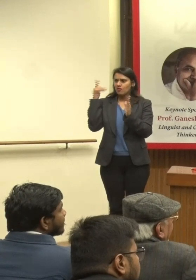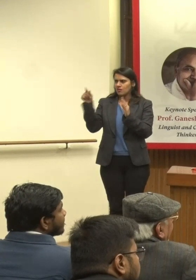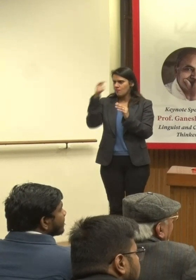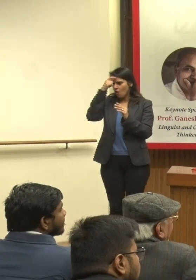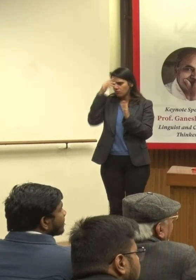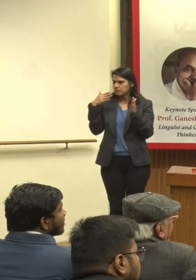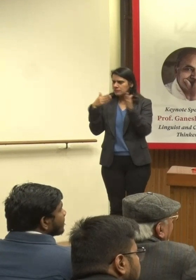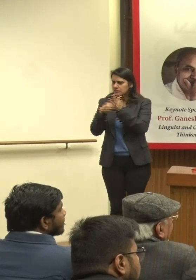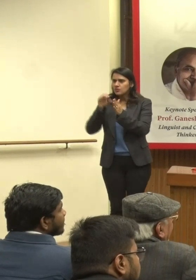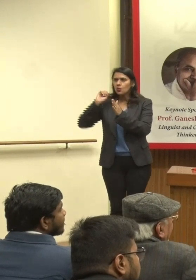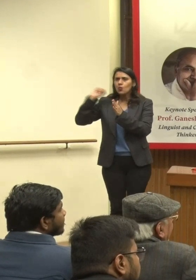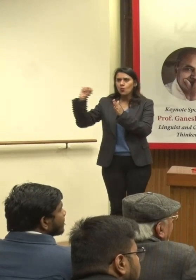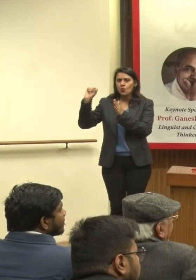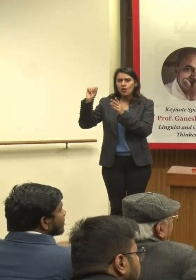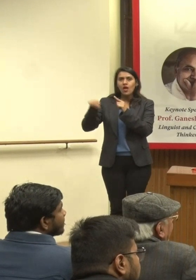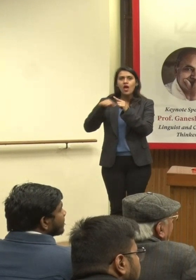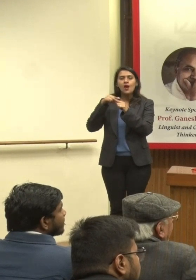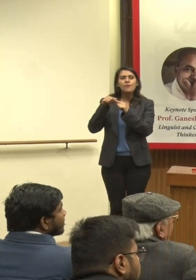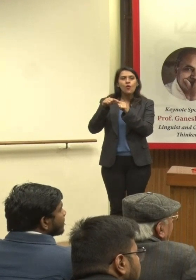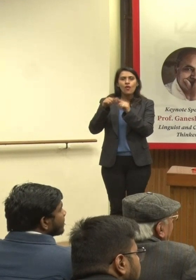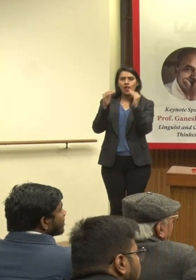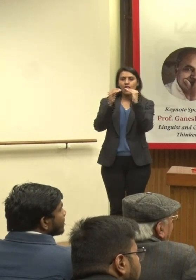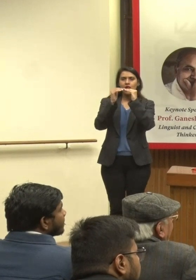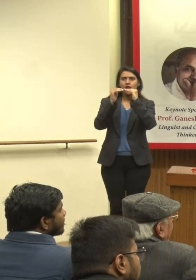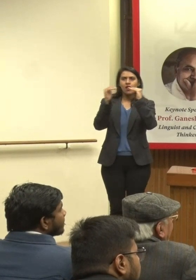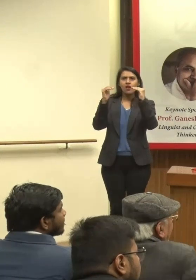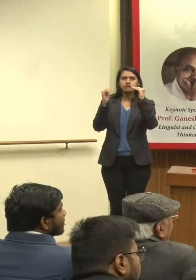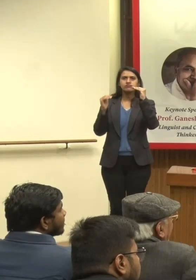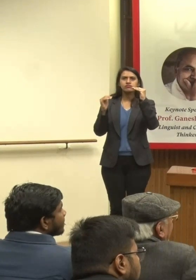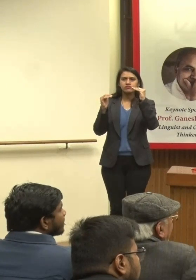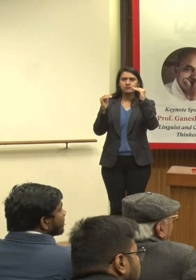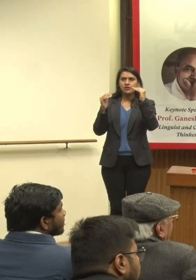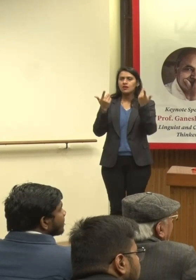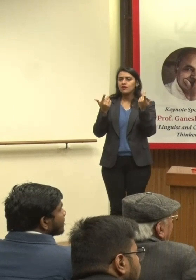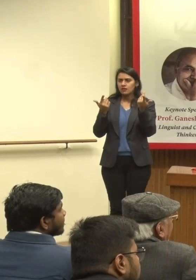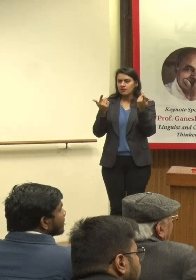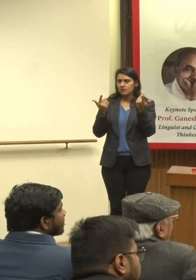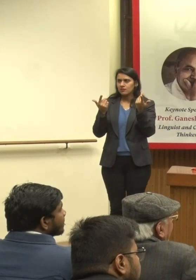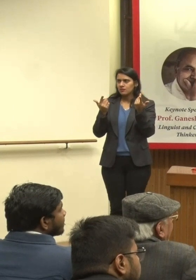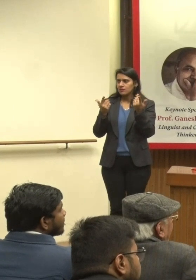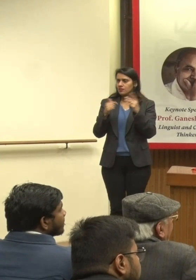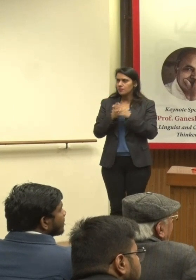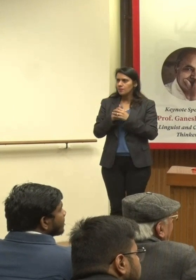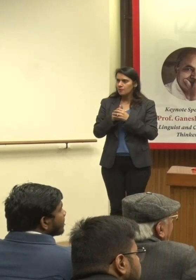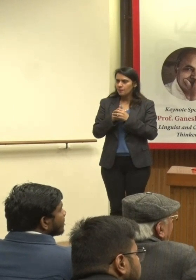problem about unequal currency,